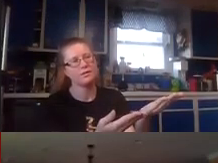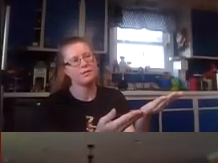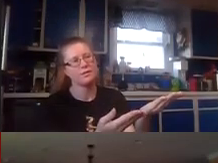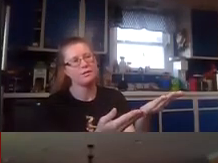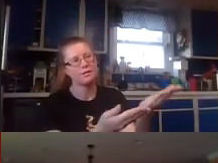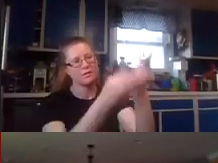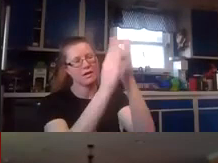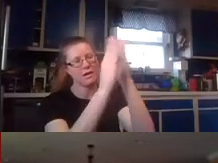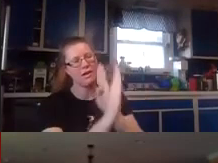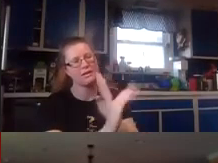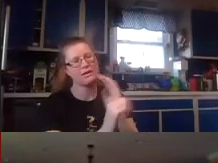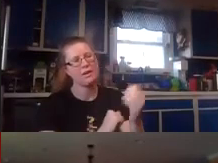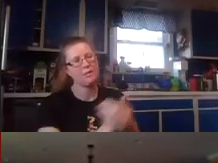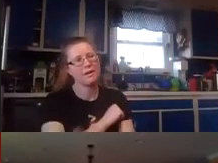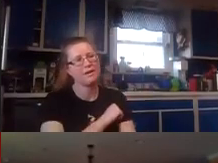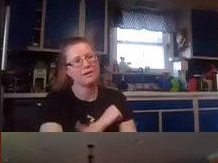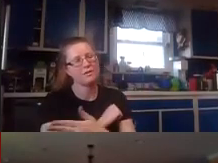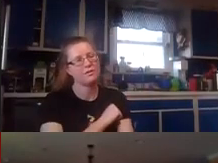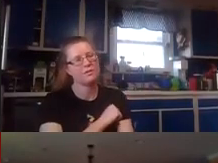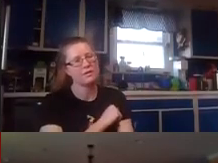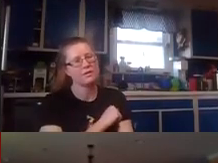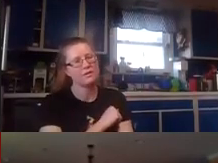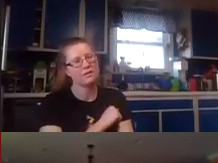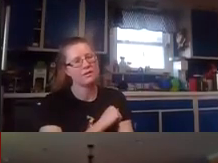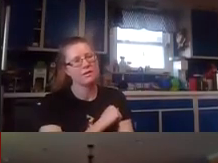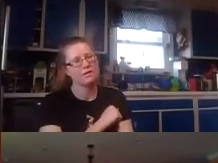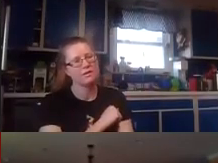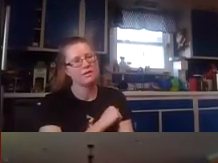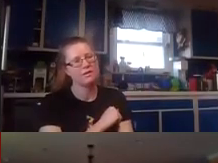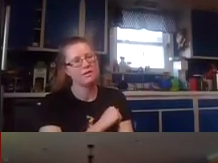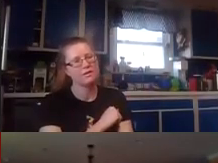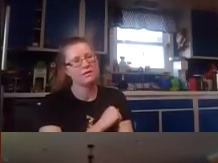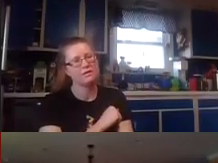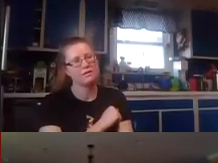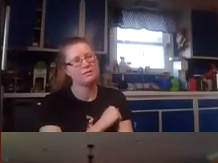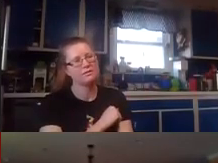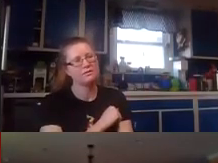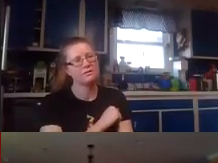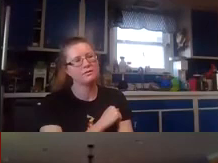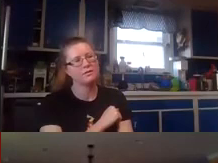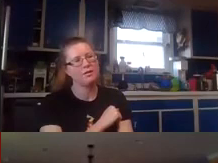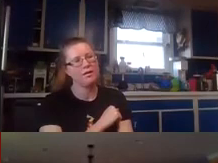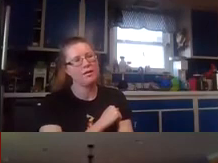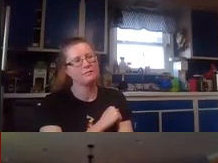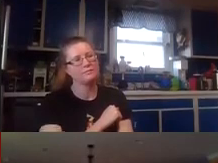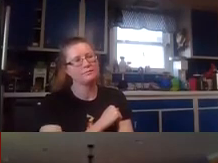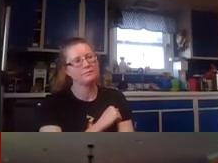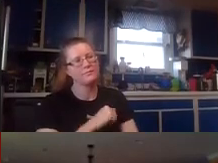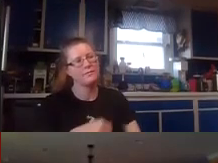sign language often? Well, in our careers, we use it every single day. But like Jen mentioned, she has a deaf pawpaw. And so